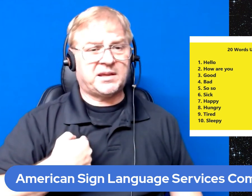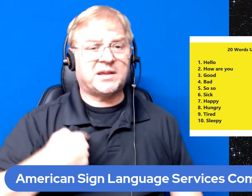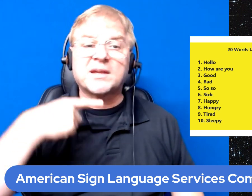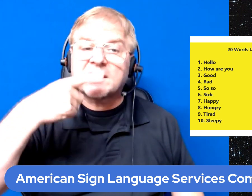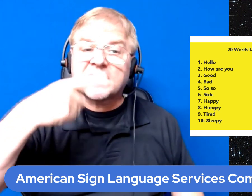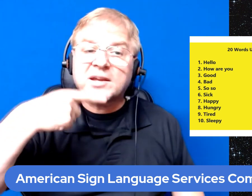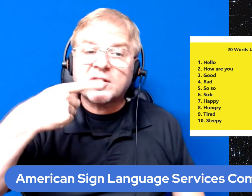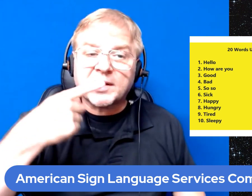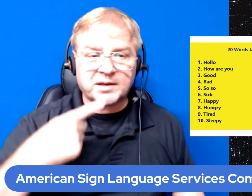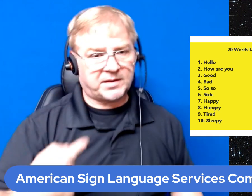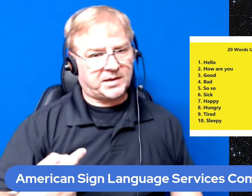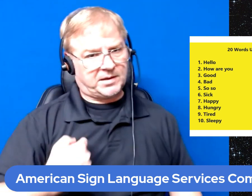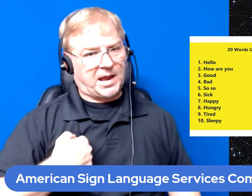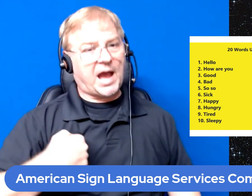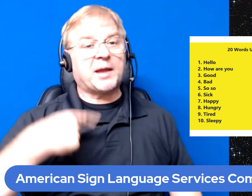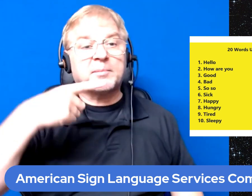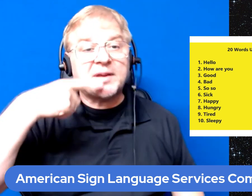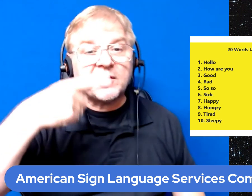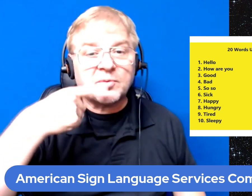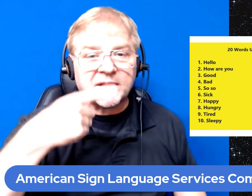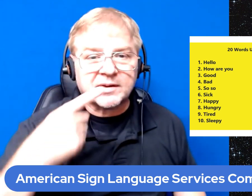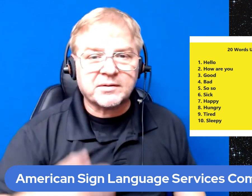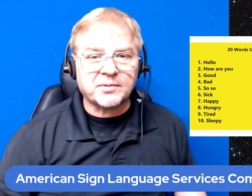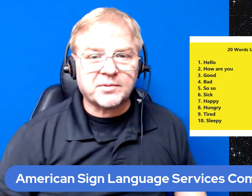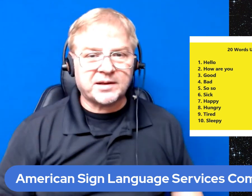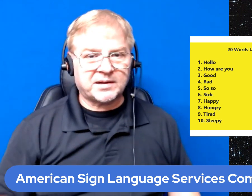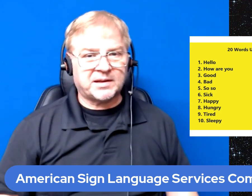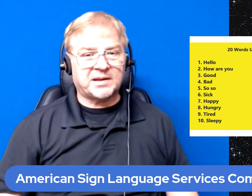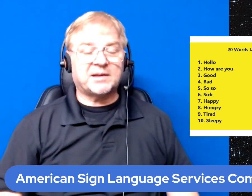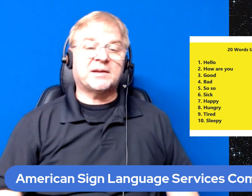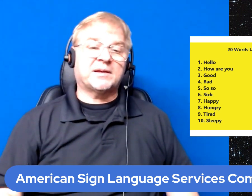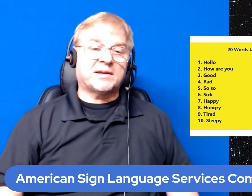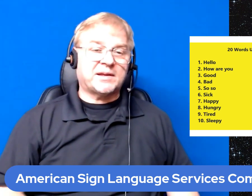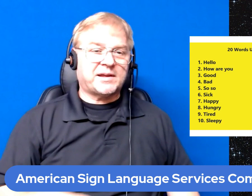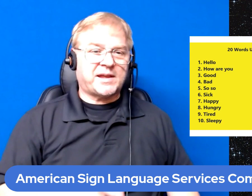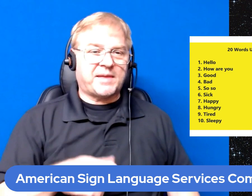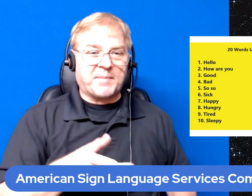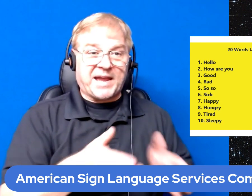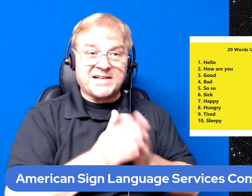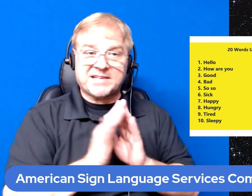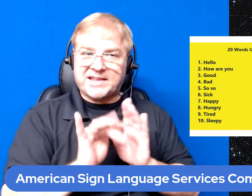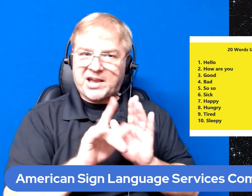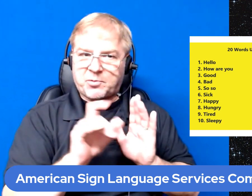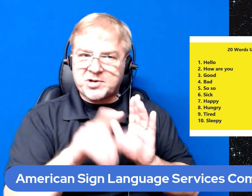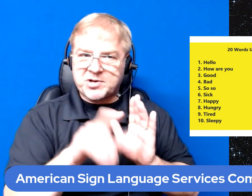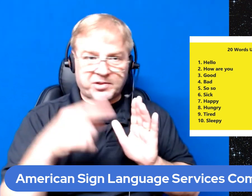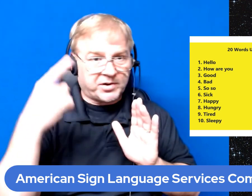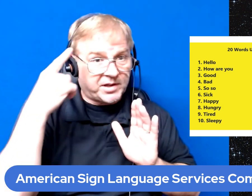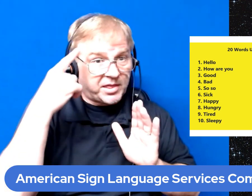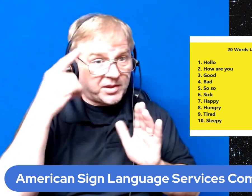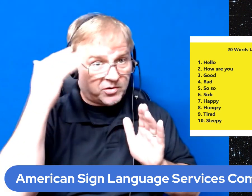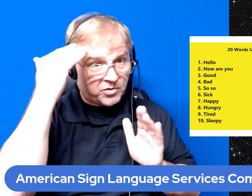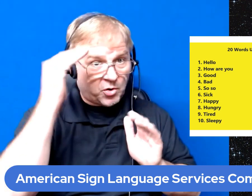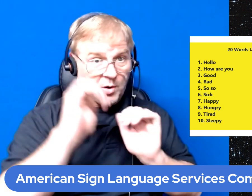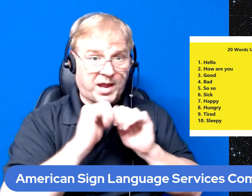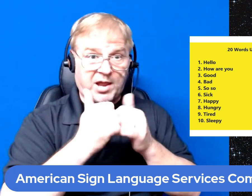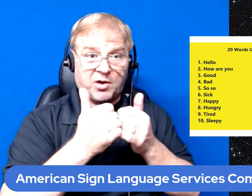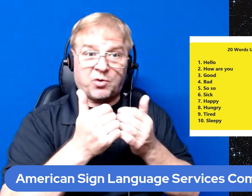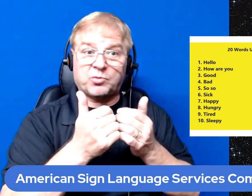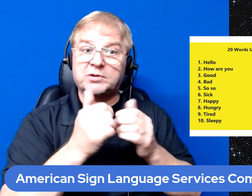me hearing. I'm hearing, right? And by asking that question, they're going to think you know how